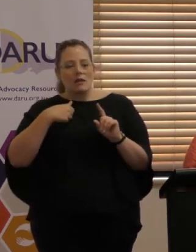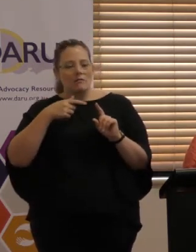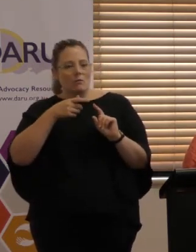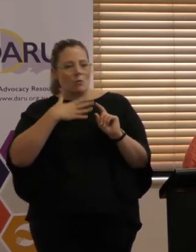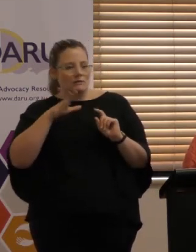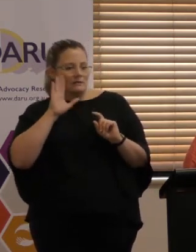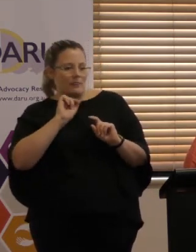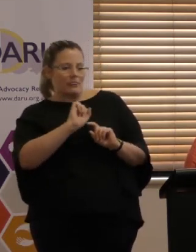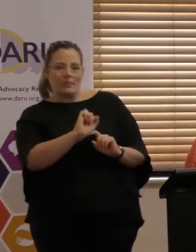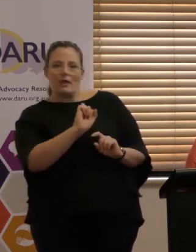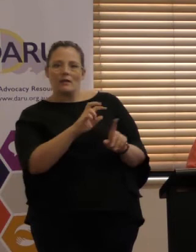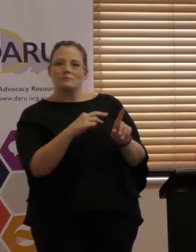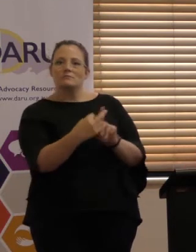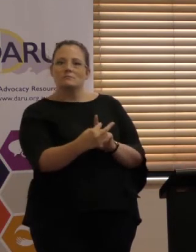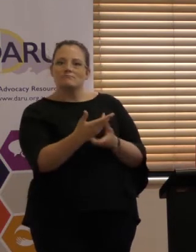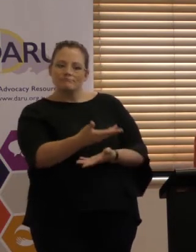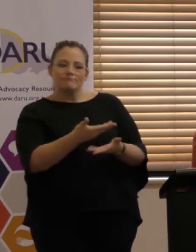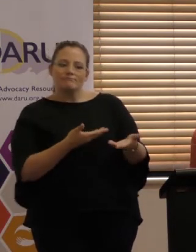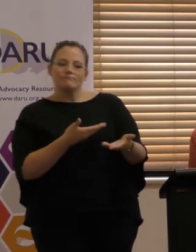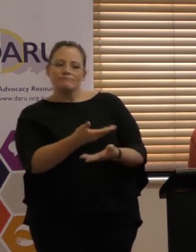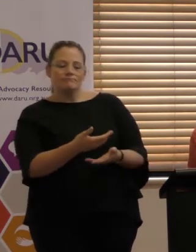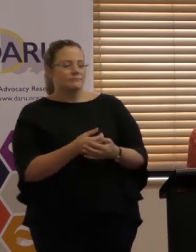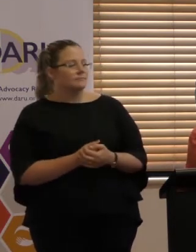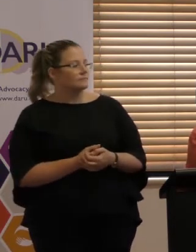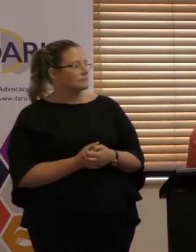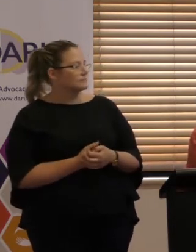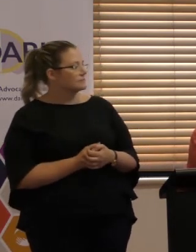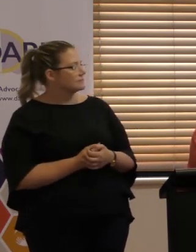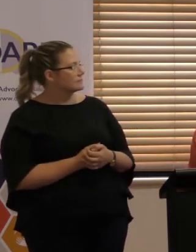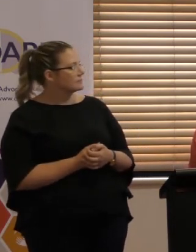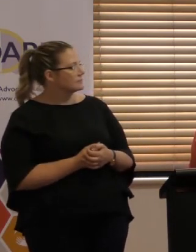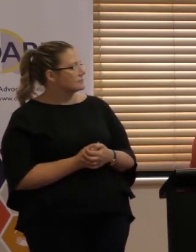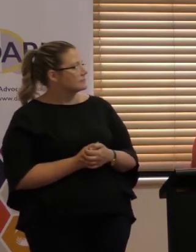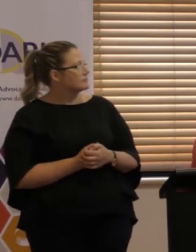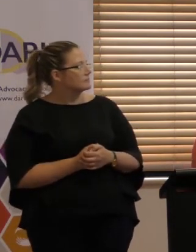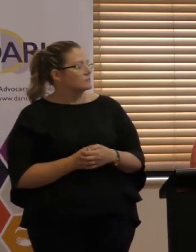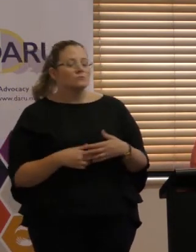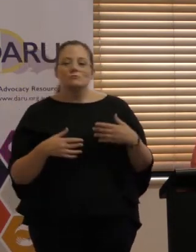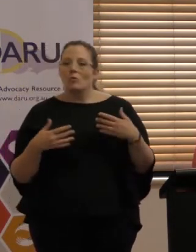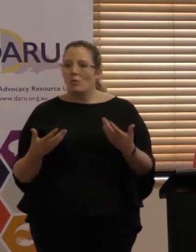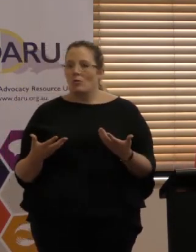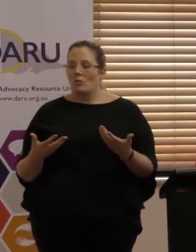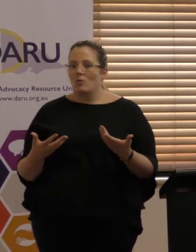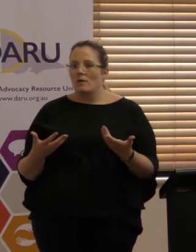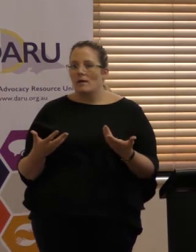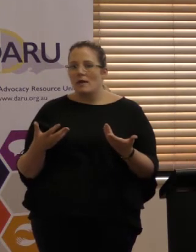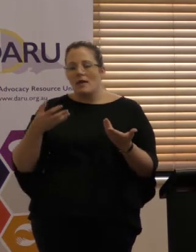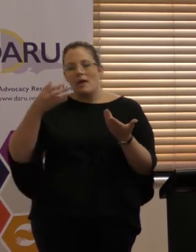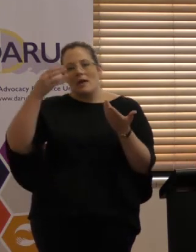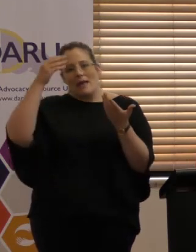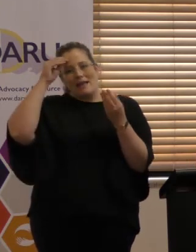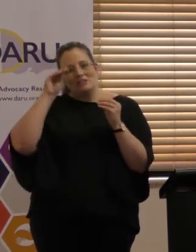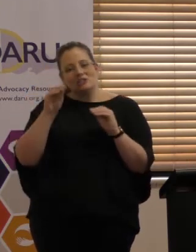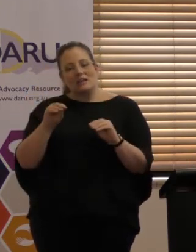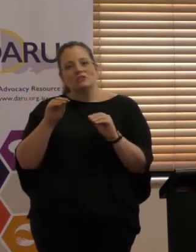say. It's also, I guess, in starting to talk about education, really important to put it into context that